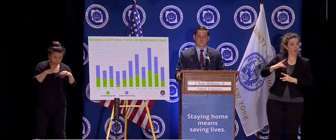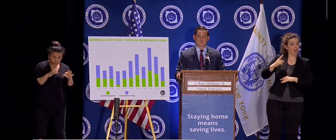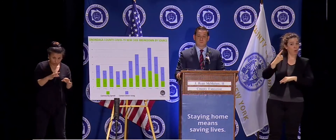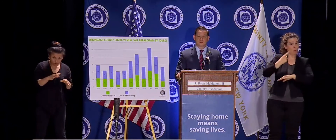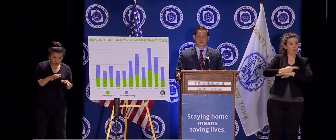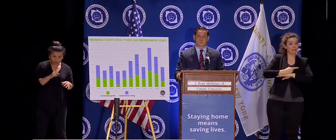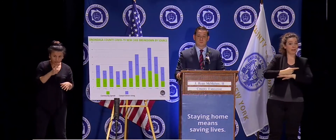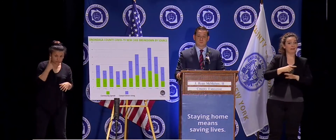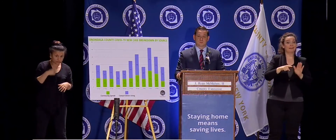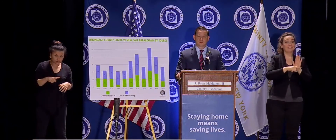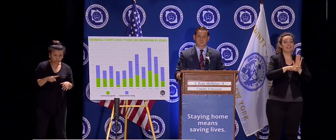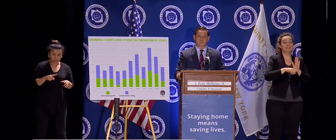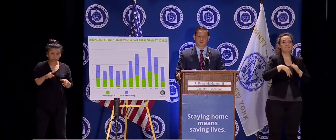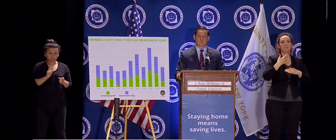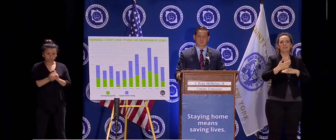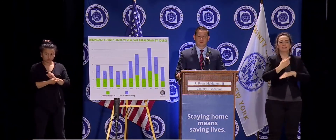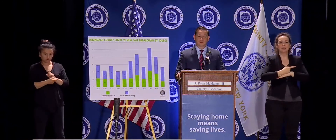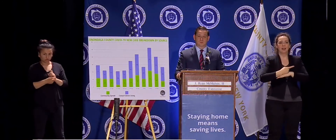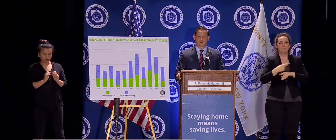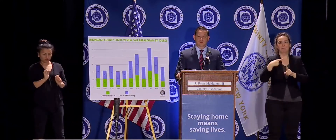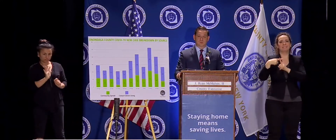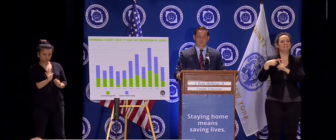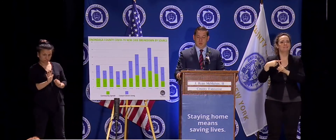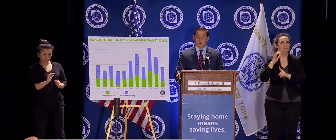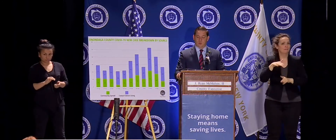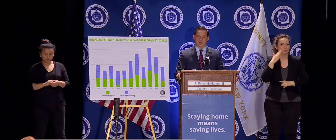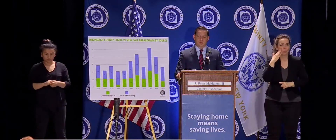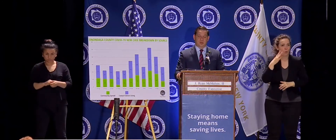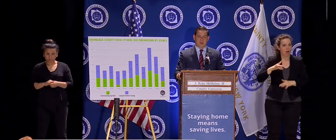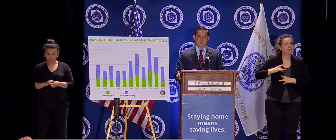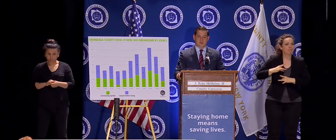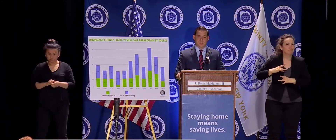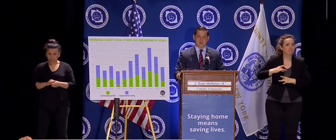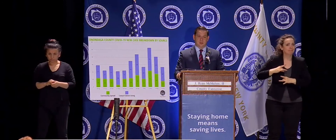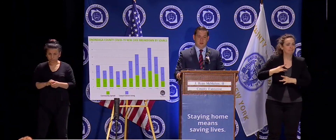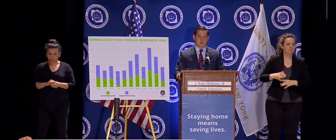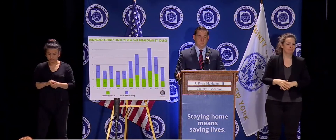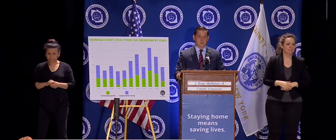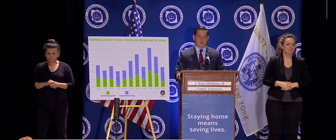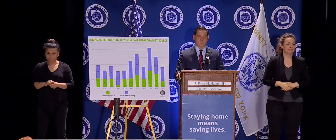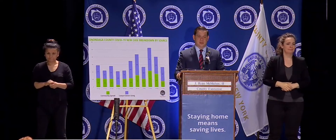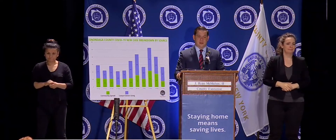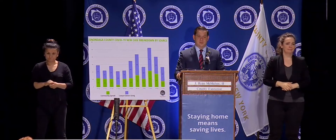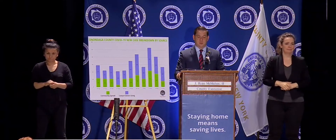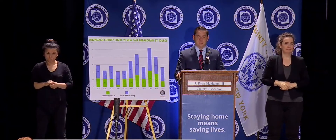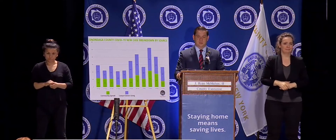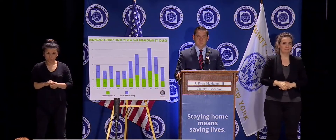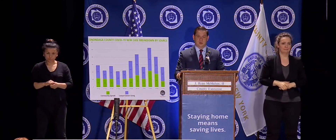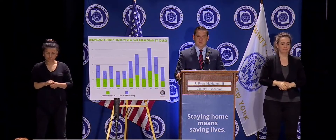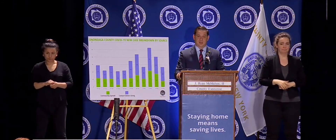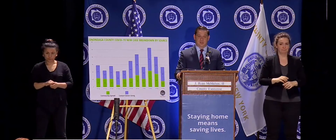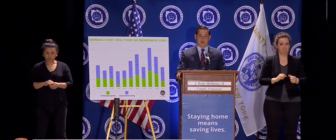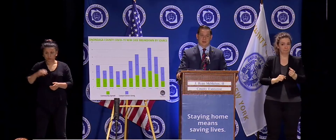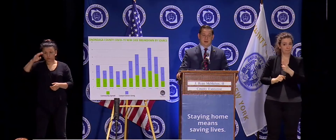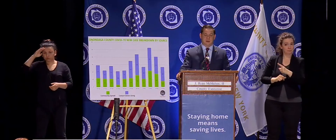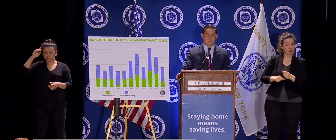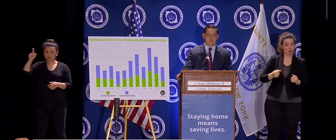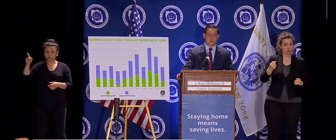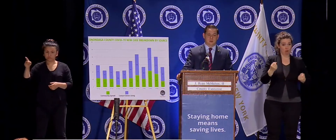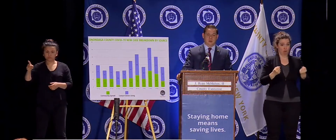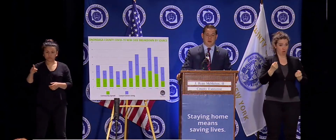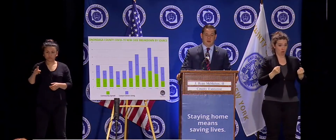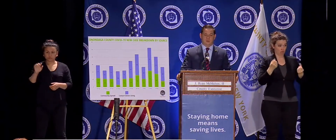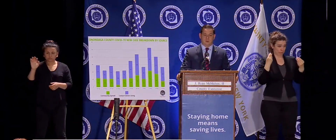had to sign off on your allowing of auto dealerships for the appointment? We communicated with the state multiple times about clarification on that,